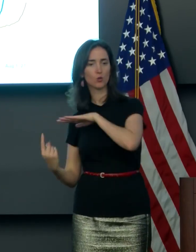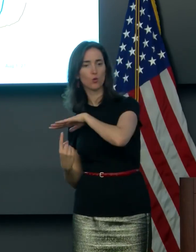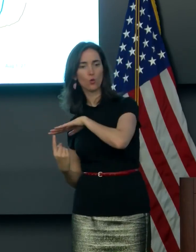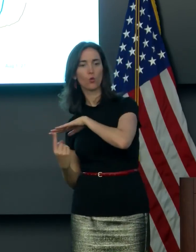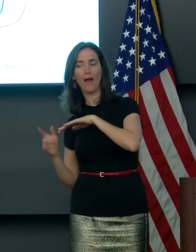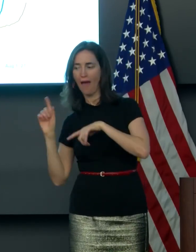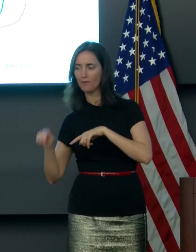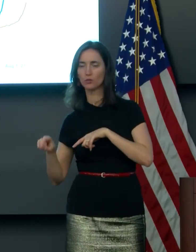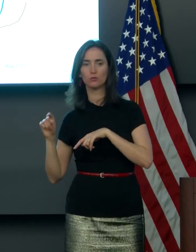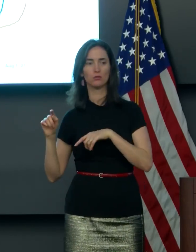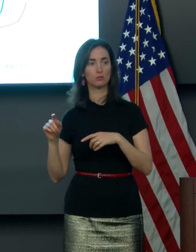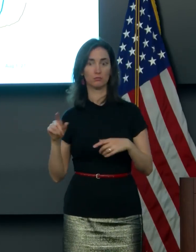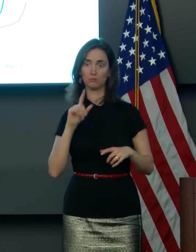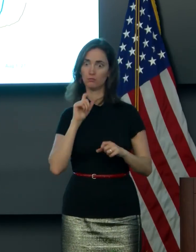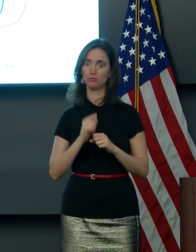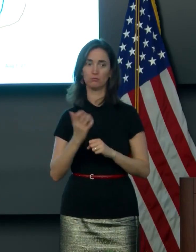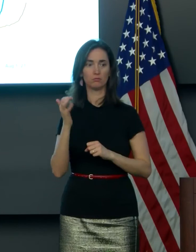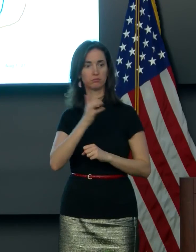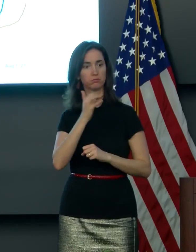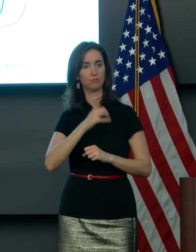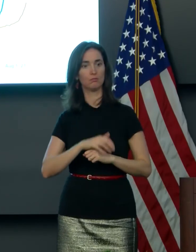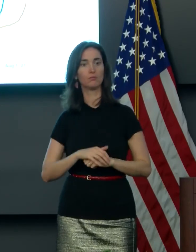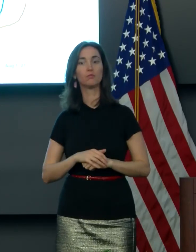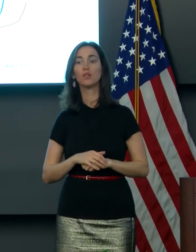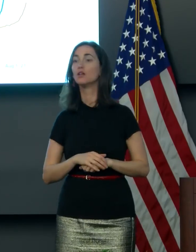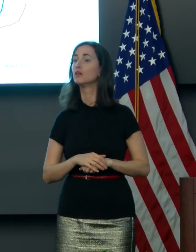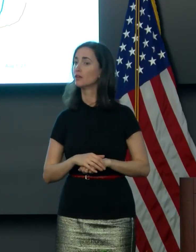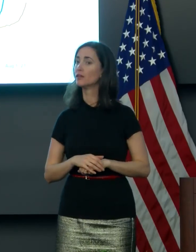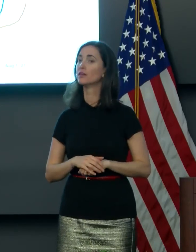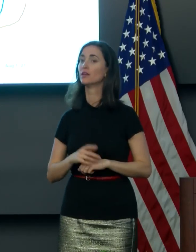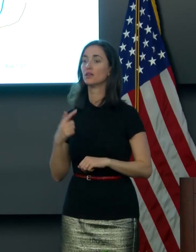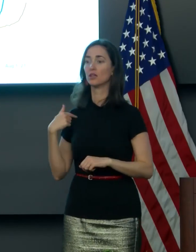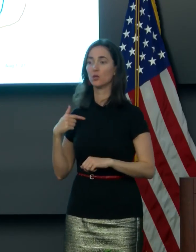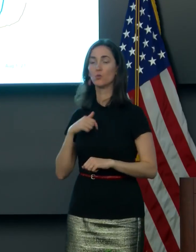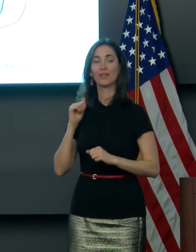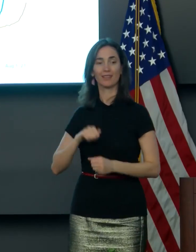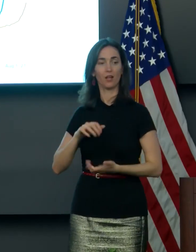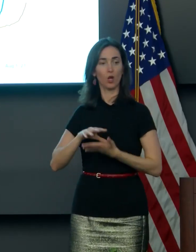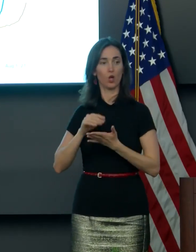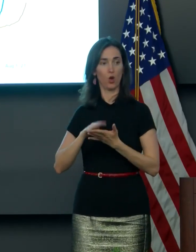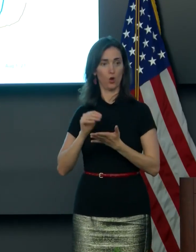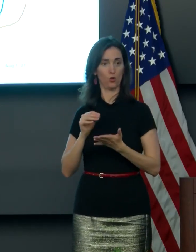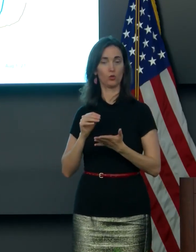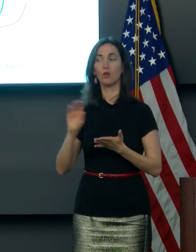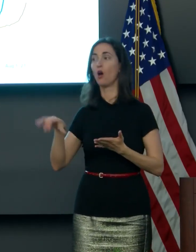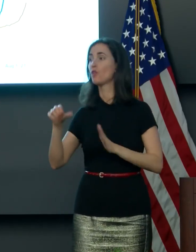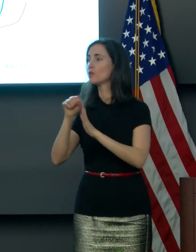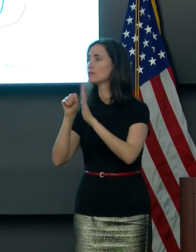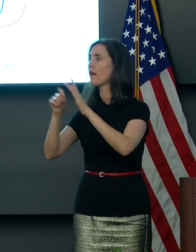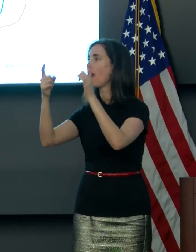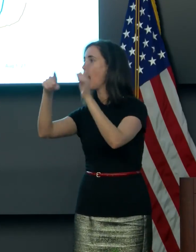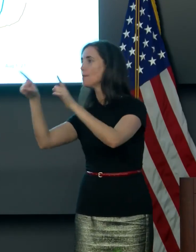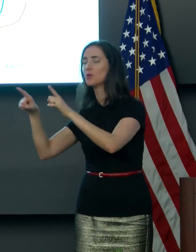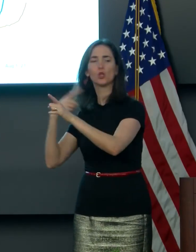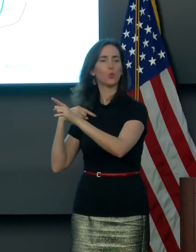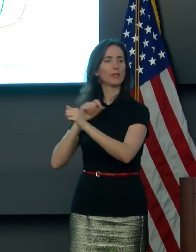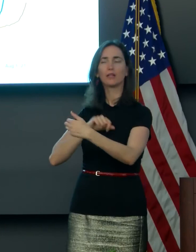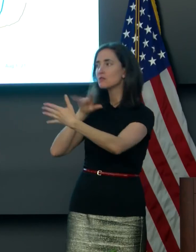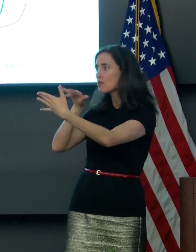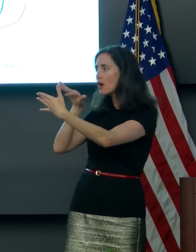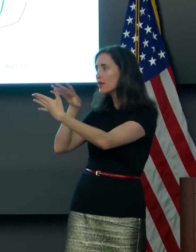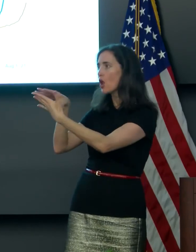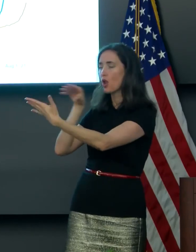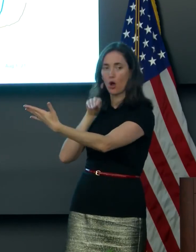This is very real, and we can learn from what's happening in other states. So